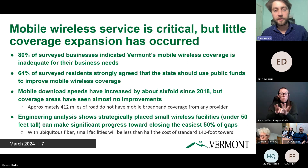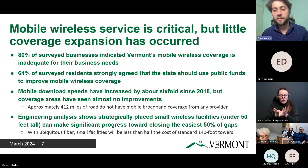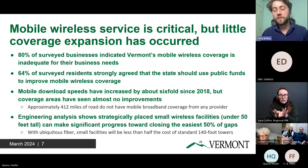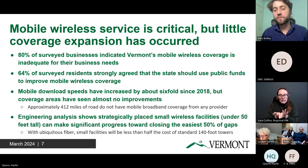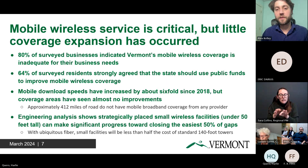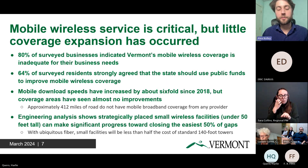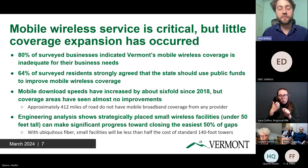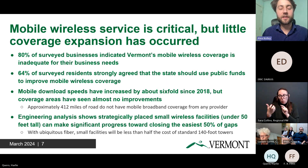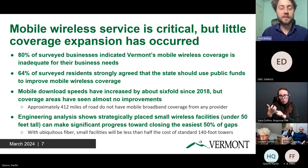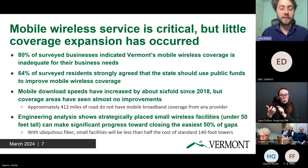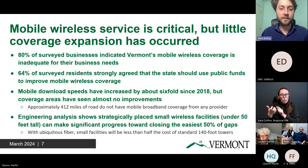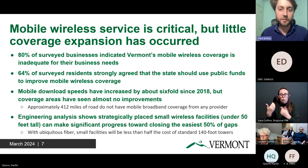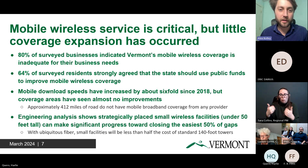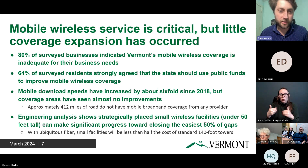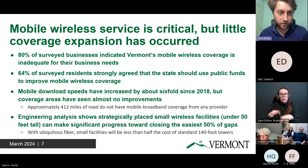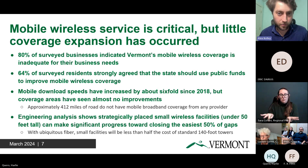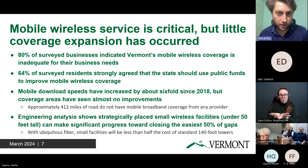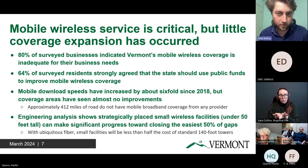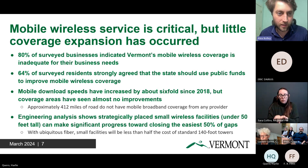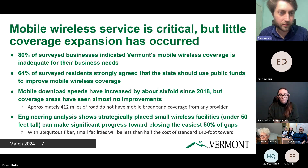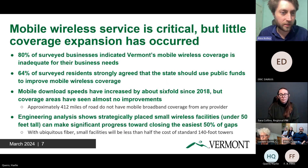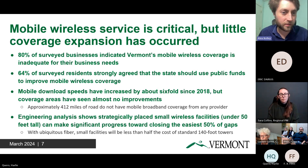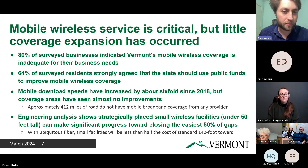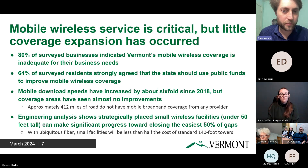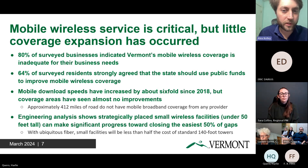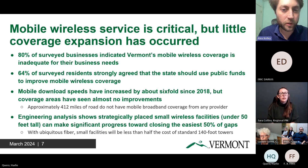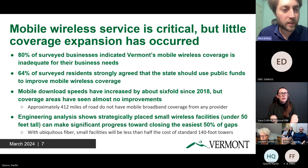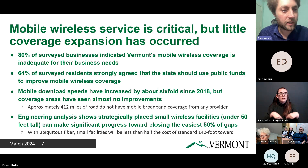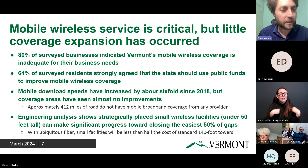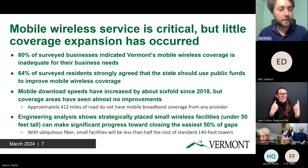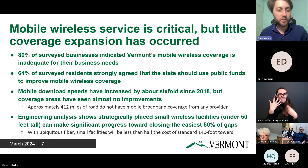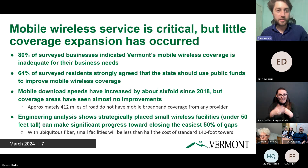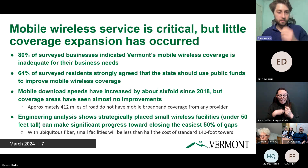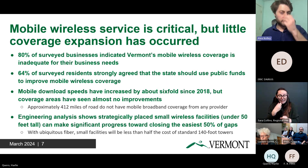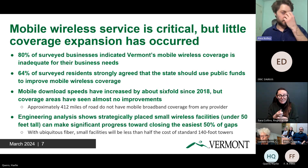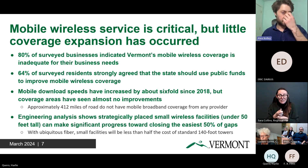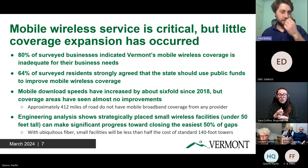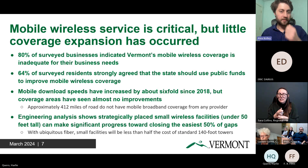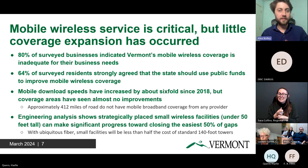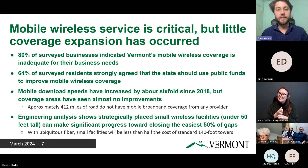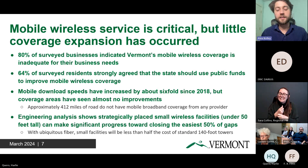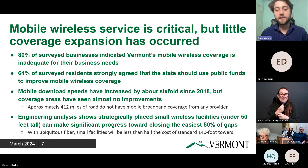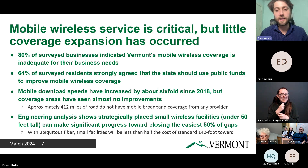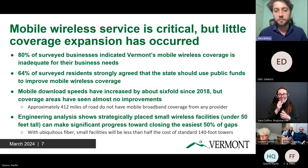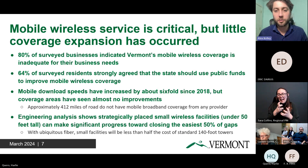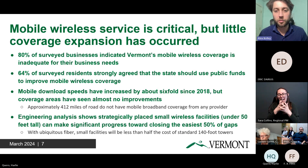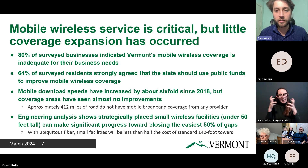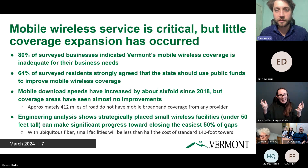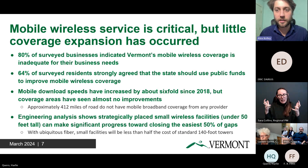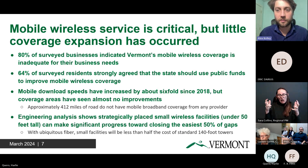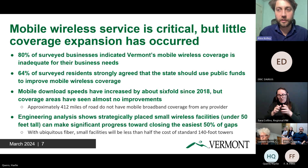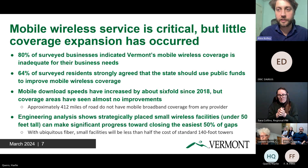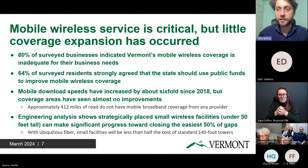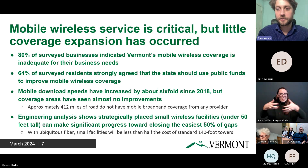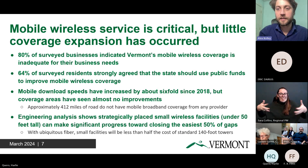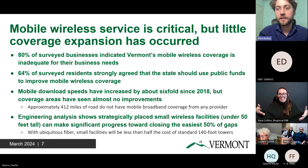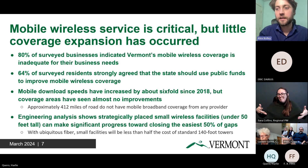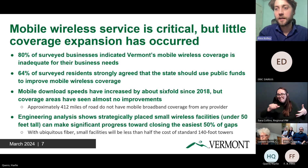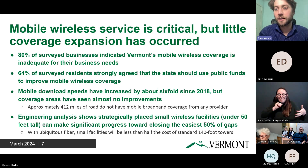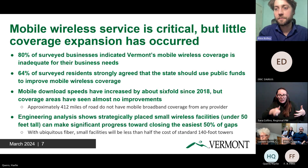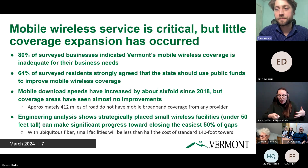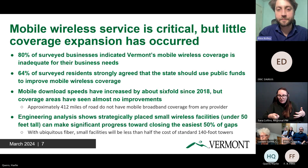data, there's been very little expansion over the past 5 years. So 80% of businesses indicated that the mobile wireless